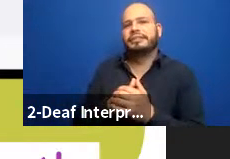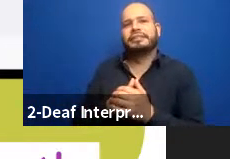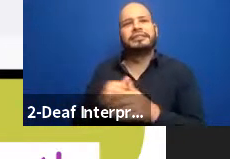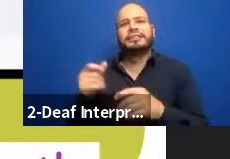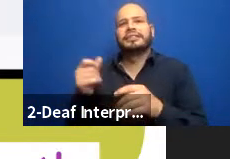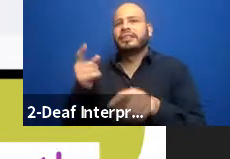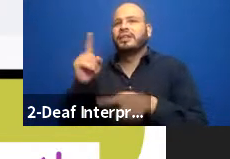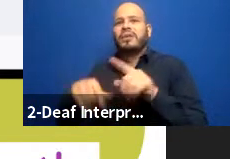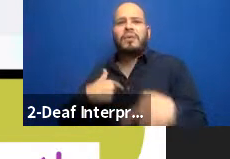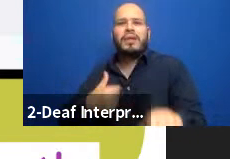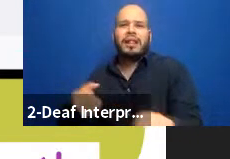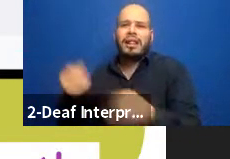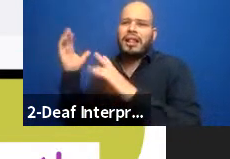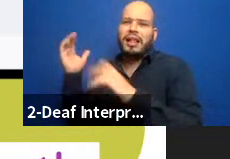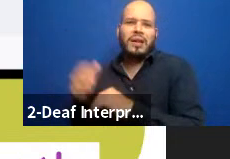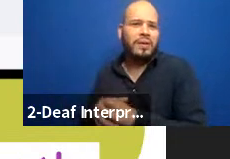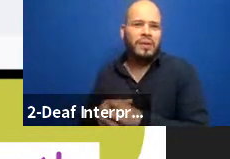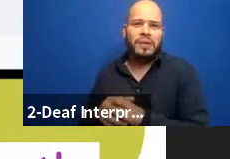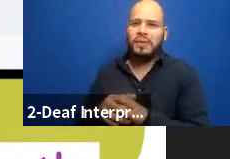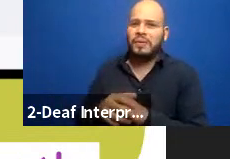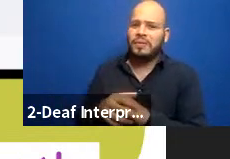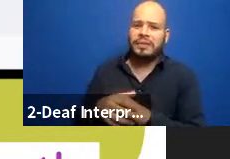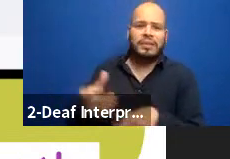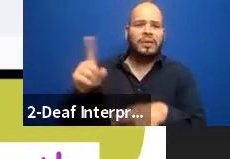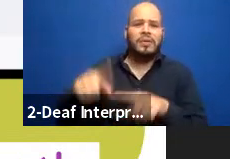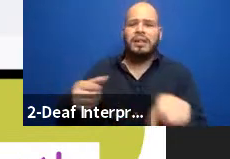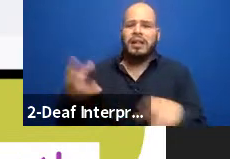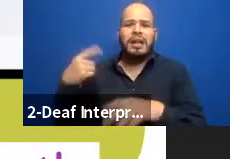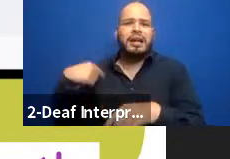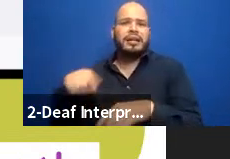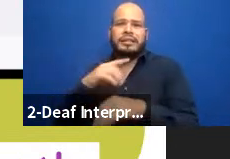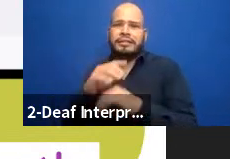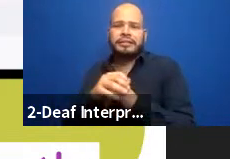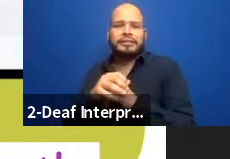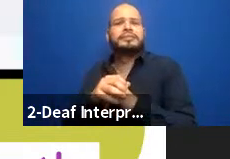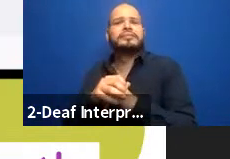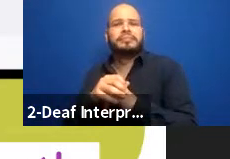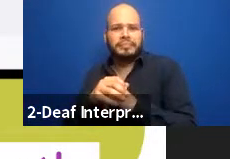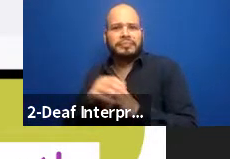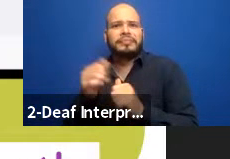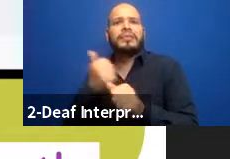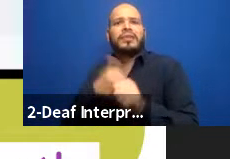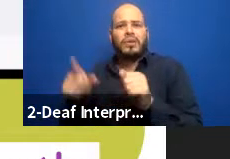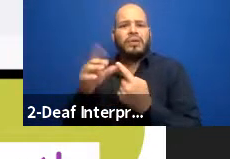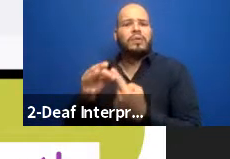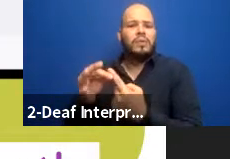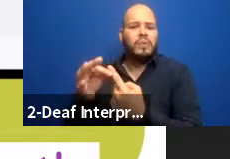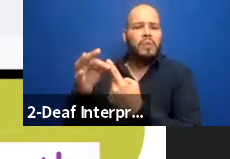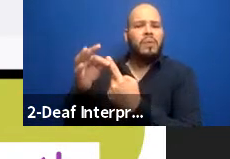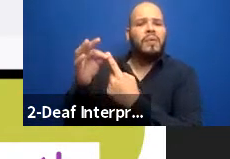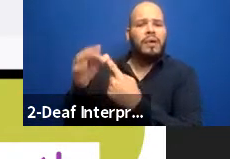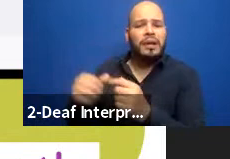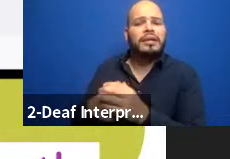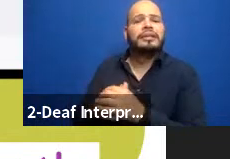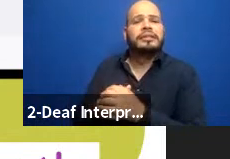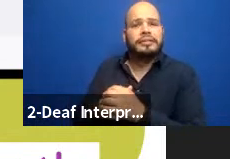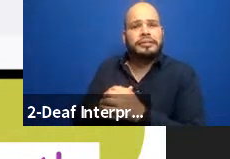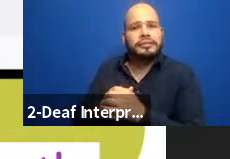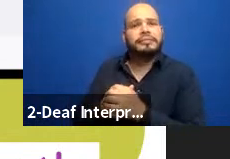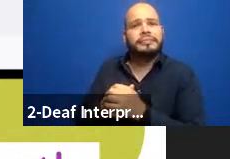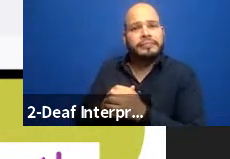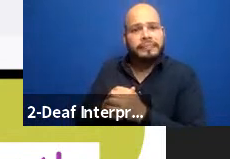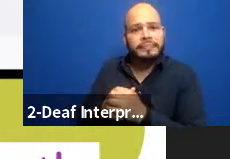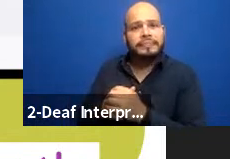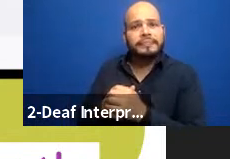away. No. Let them know they can't throw us away. Ay. No one is disposable. Burning bright with hope